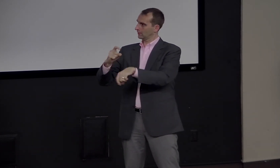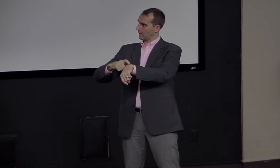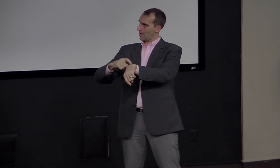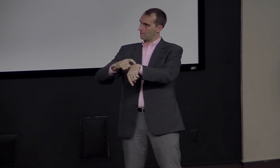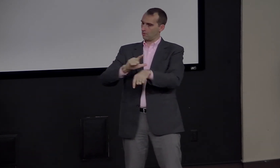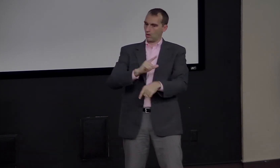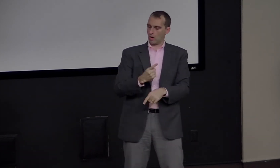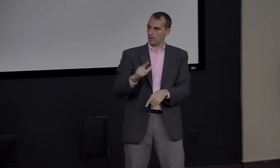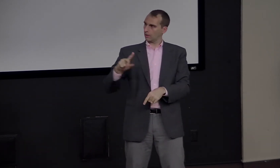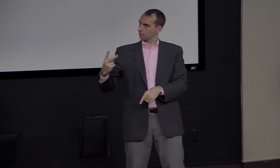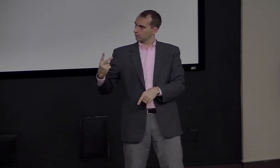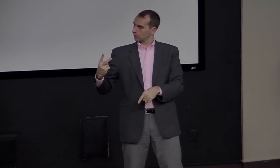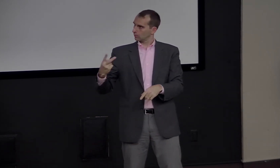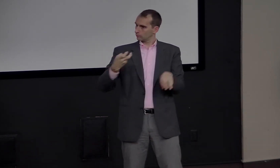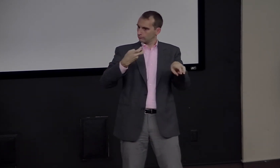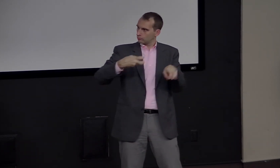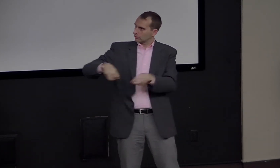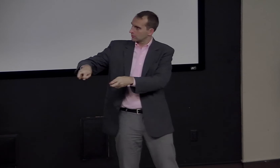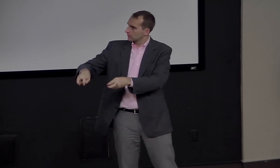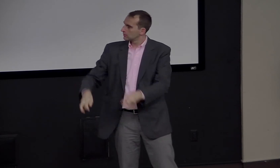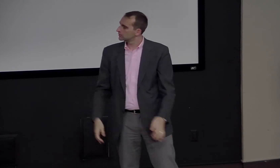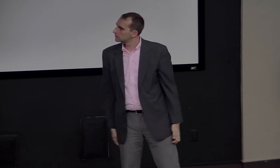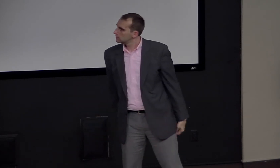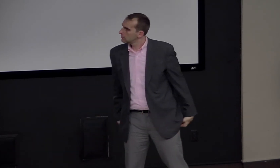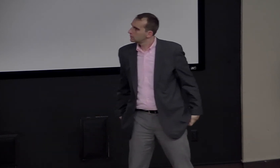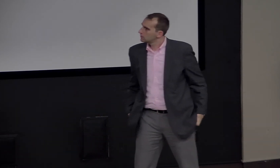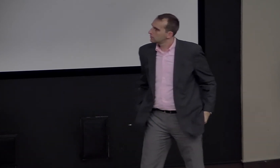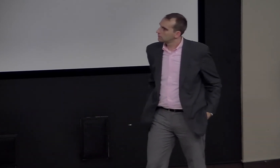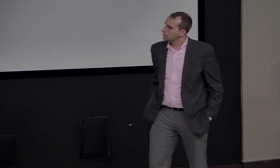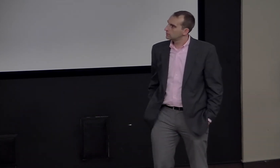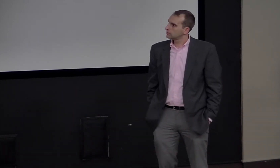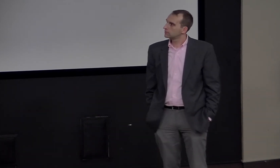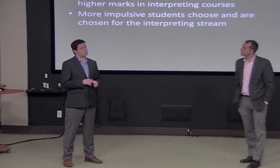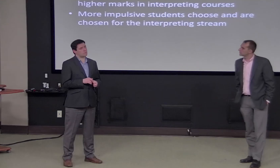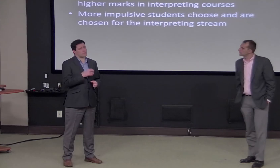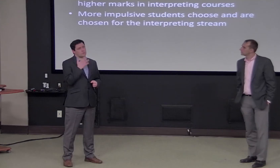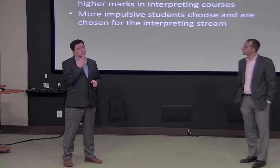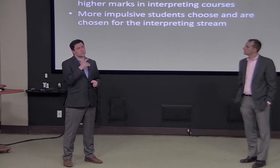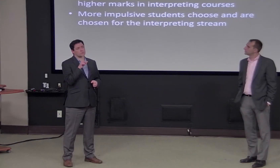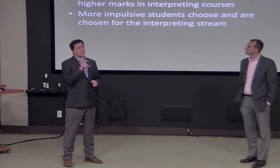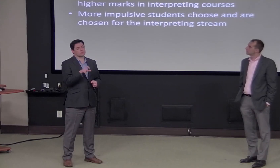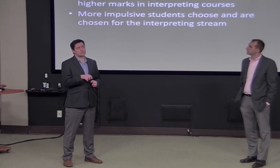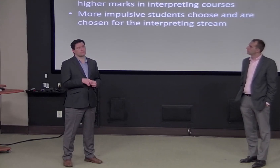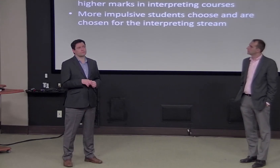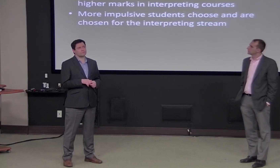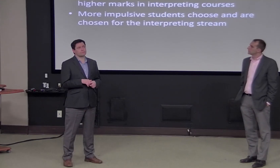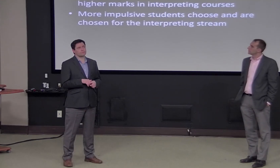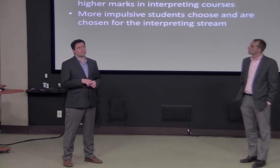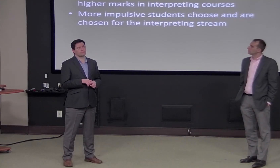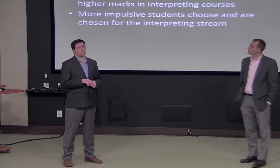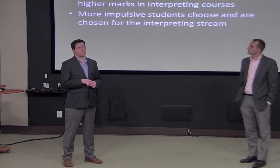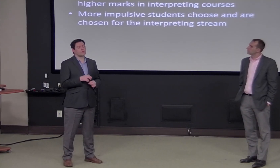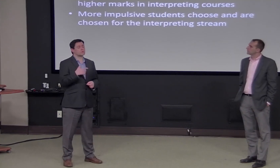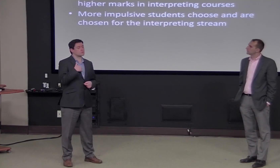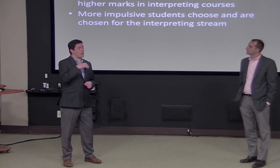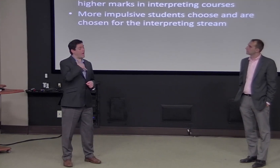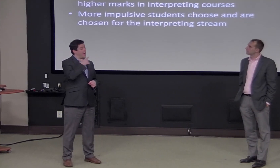and how do you compare the L1 and L2, and how long does it take to make that transition? You know, that's a good